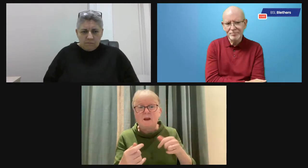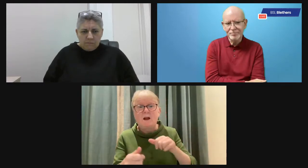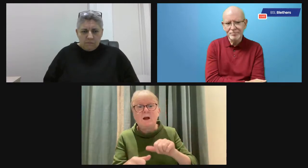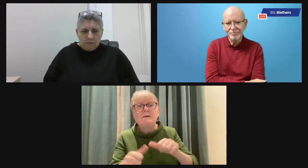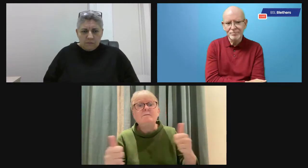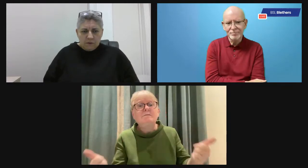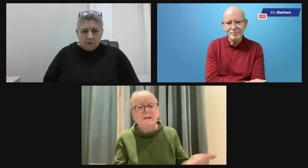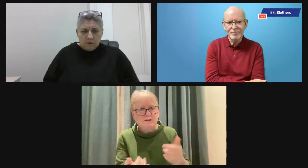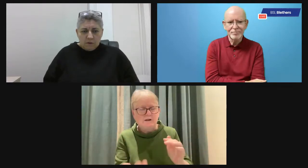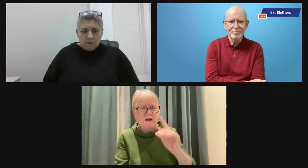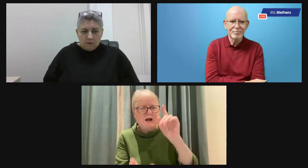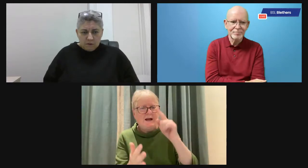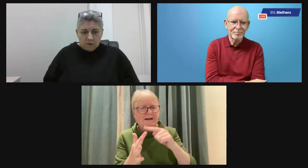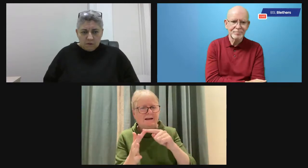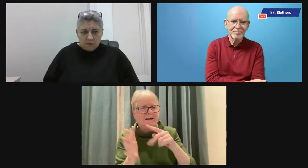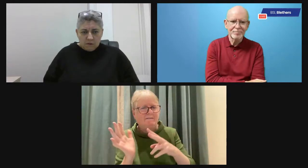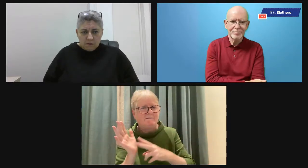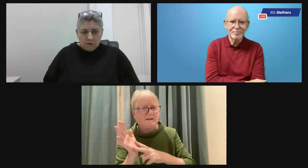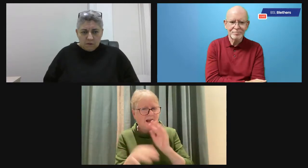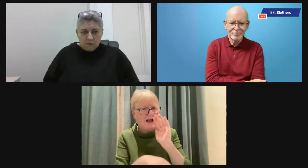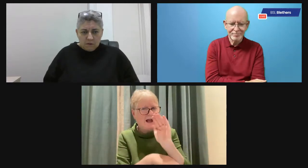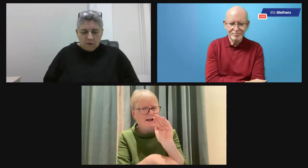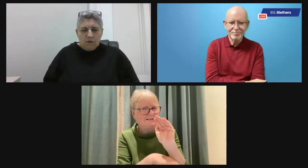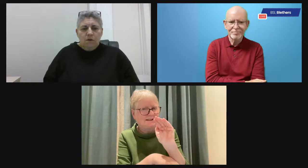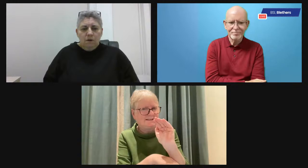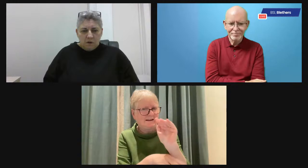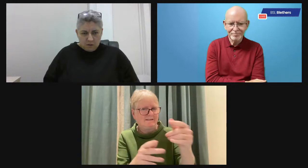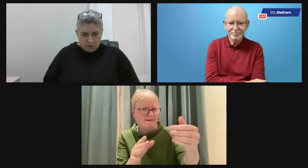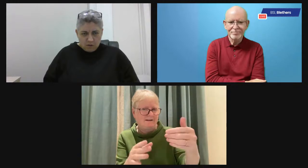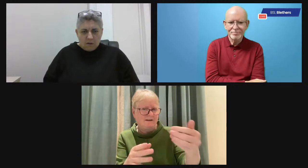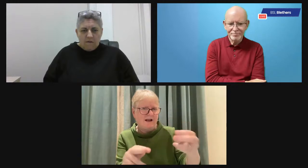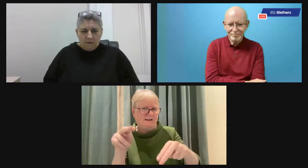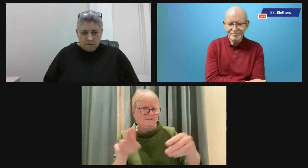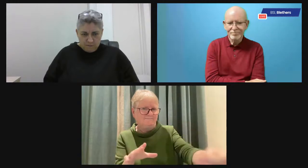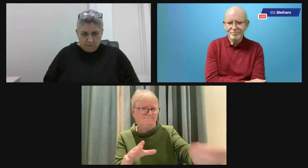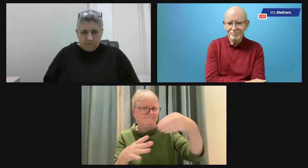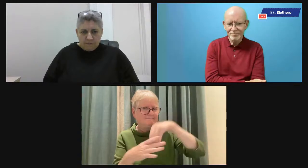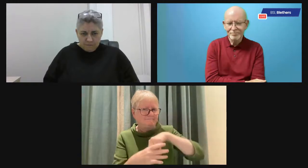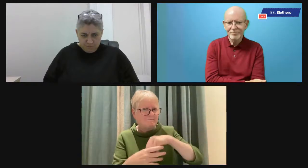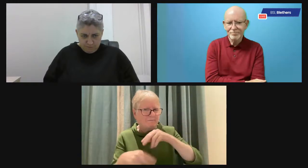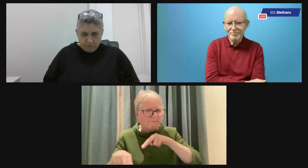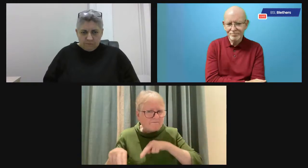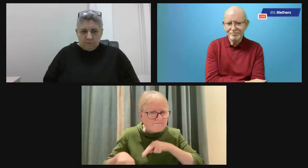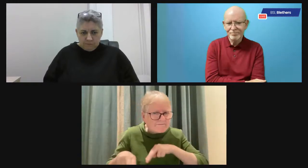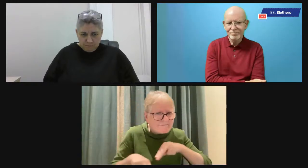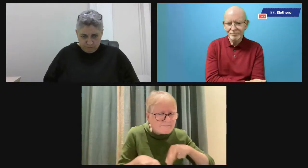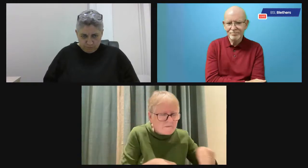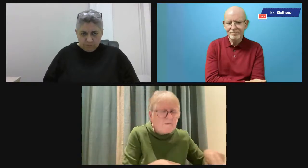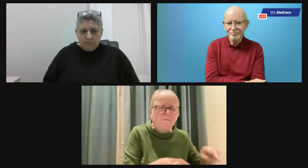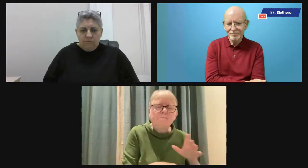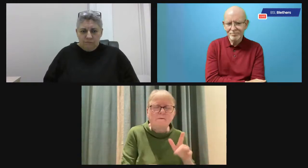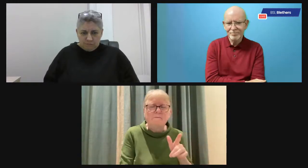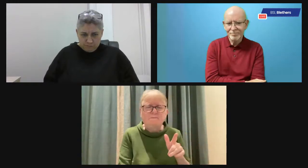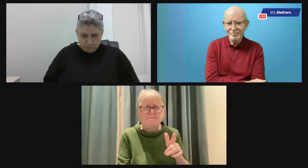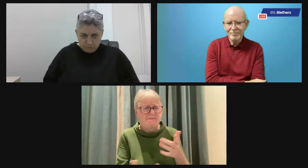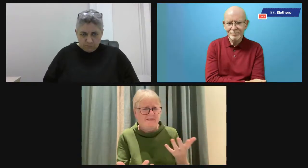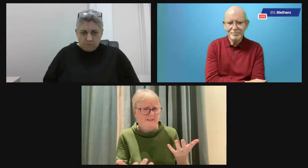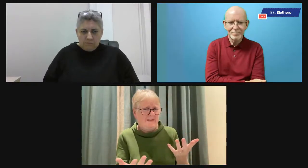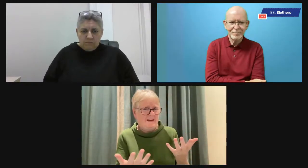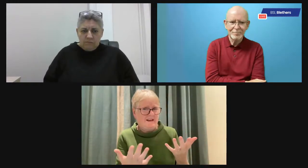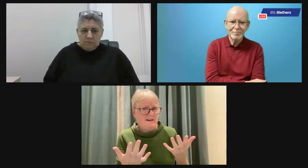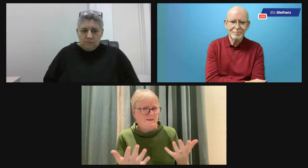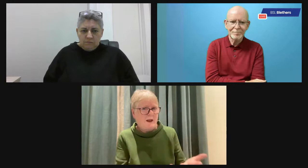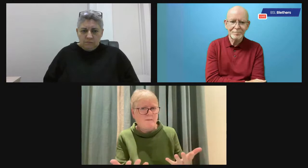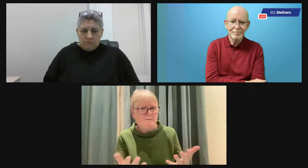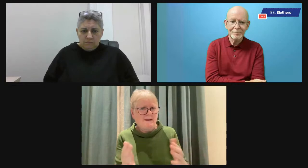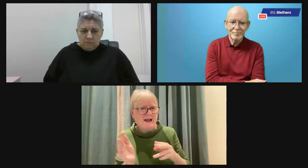Yeah, so A1 you system. do all of those kinds of things. But those things are finished now. We do still have external verifiers, EVs,